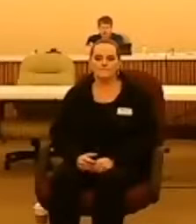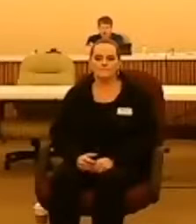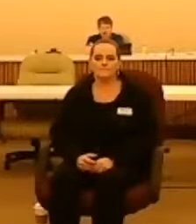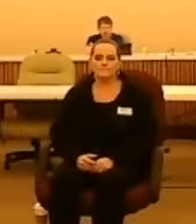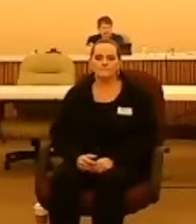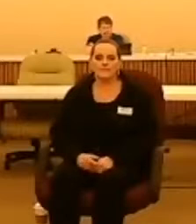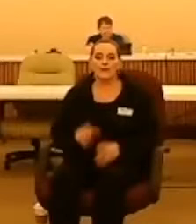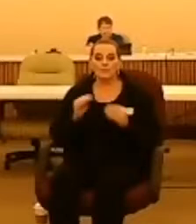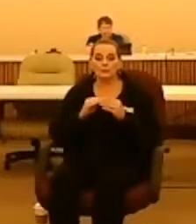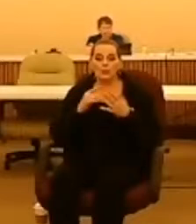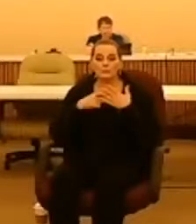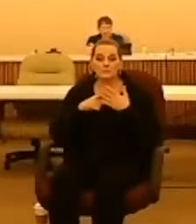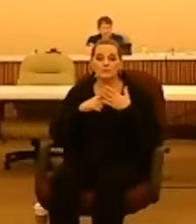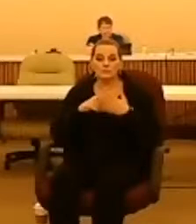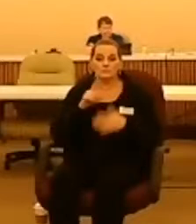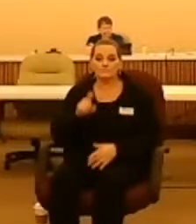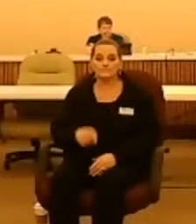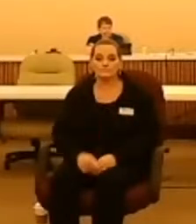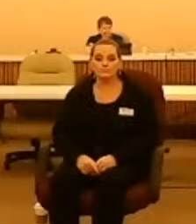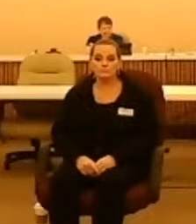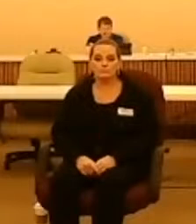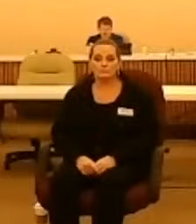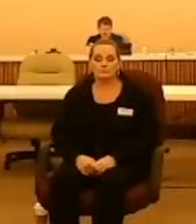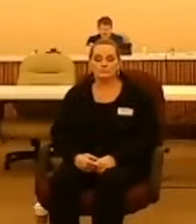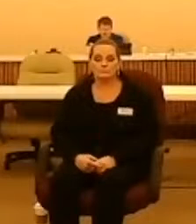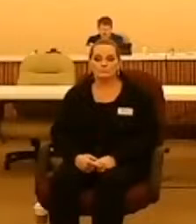Any further discussion?